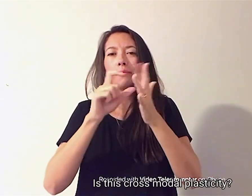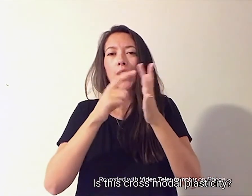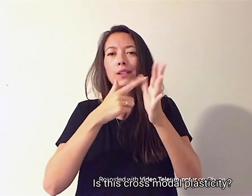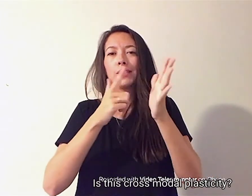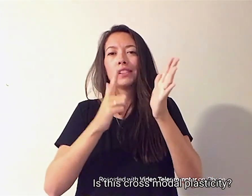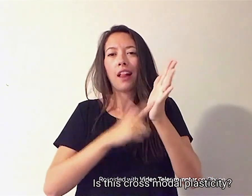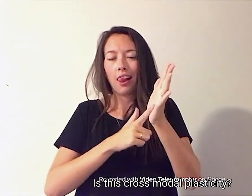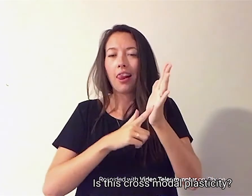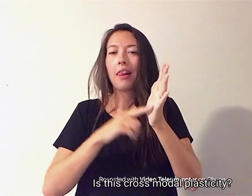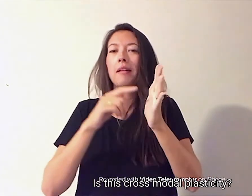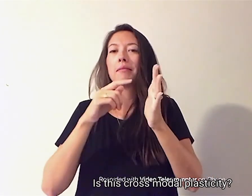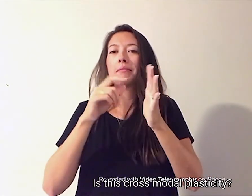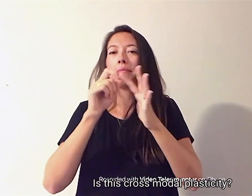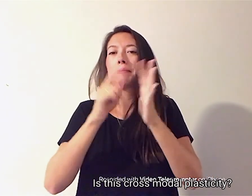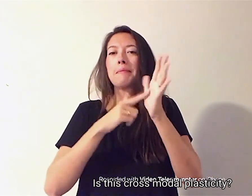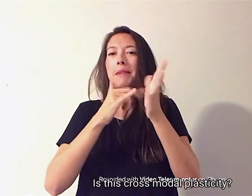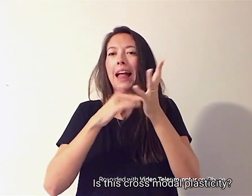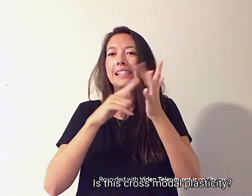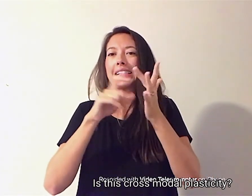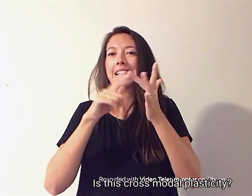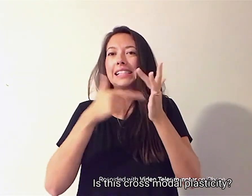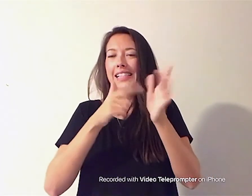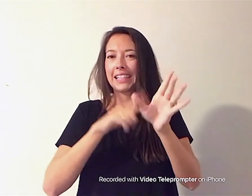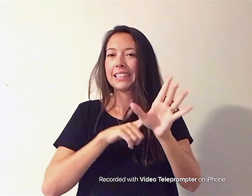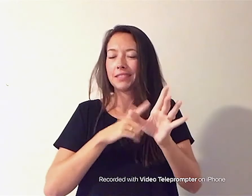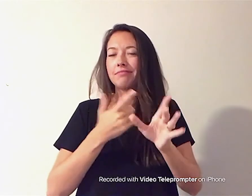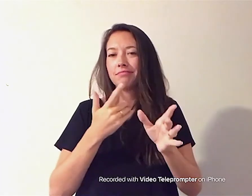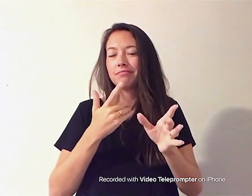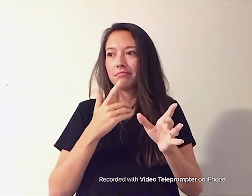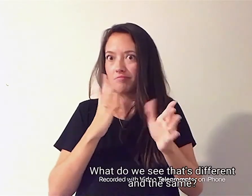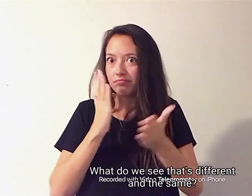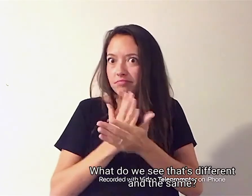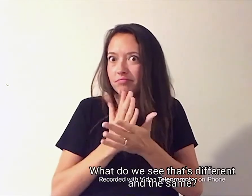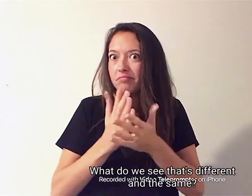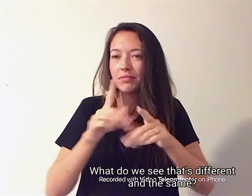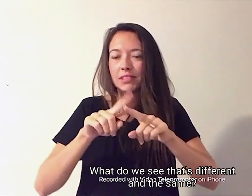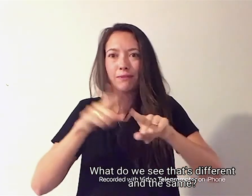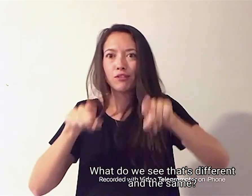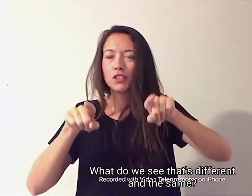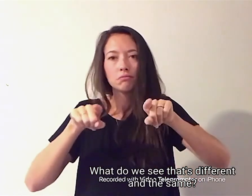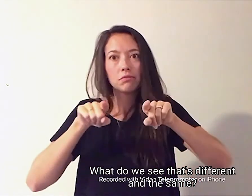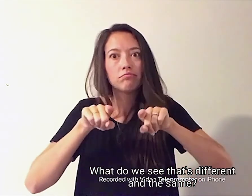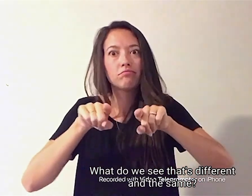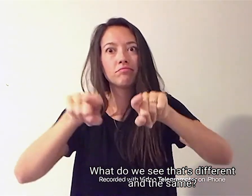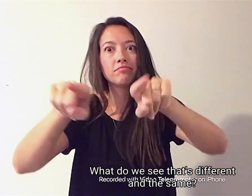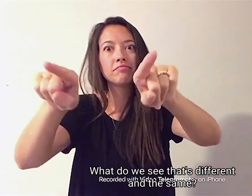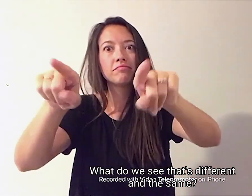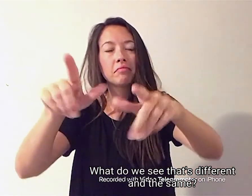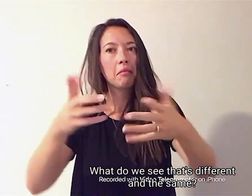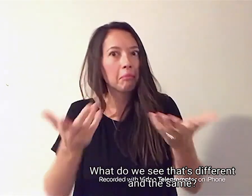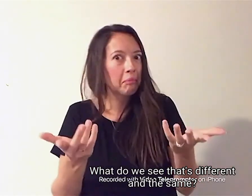Is this cross-modal plasticity? What do we see that's different and the same?